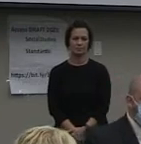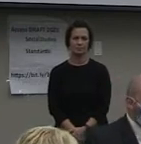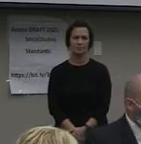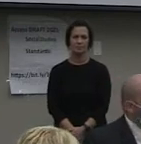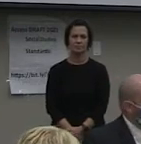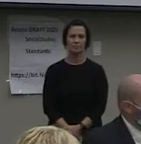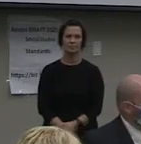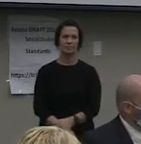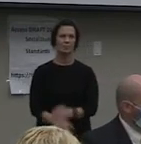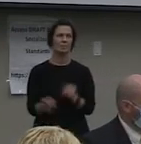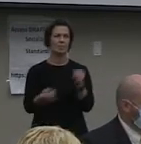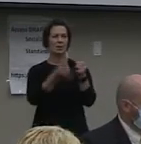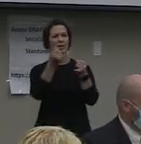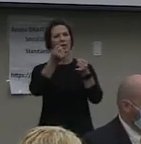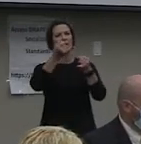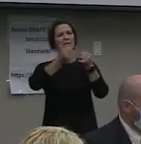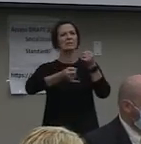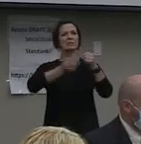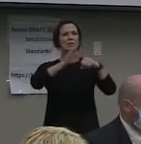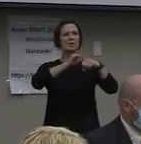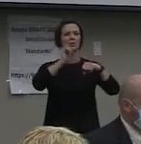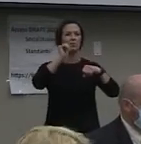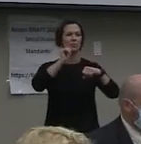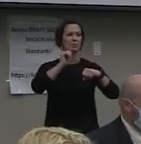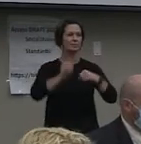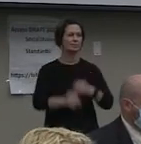This is one final call for public comment.